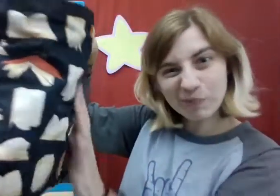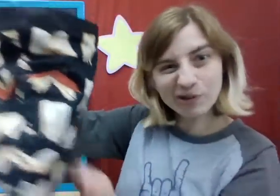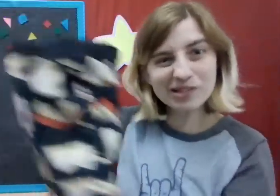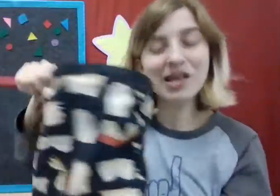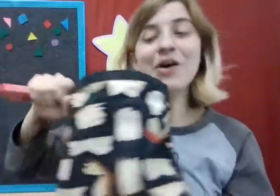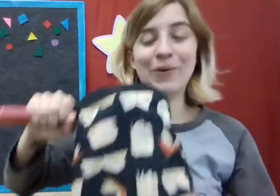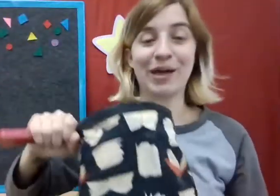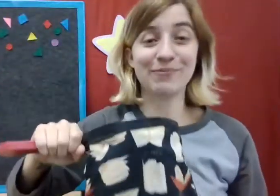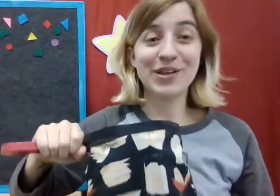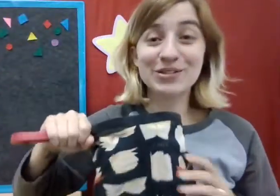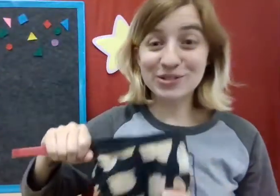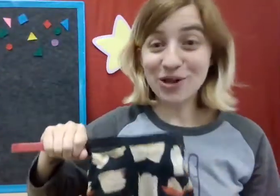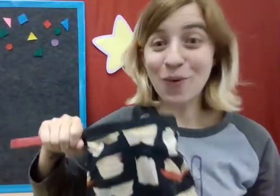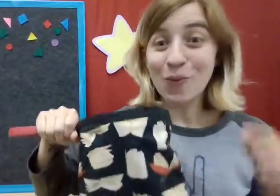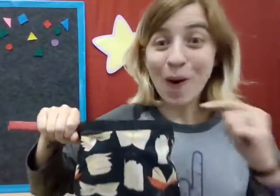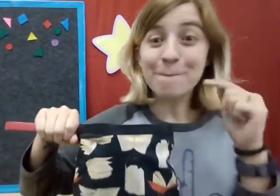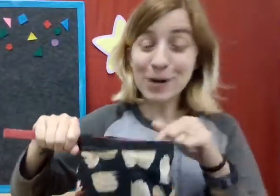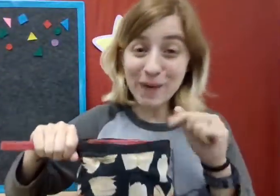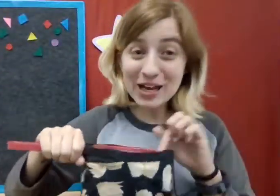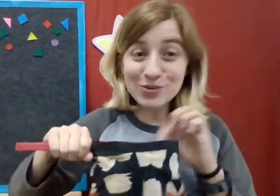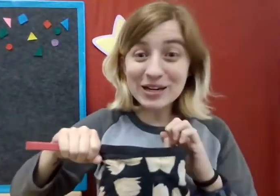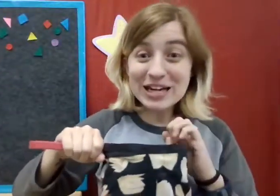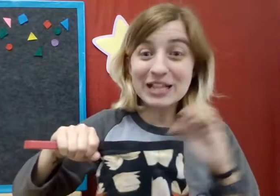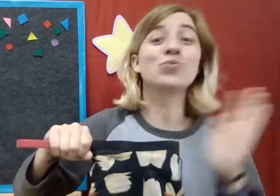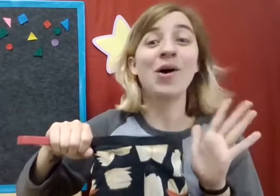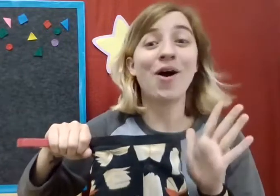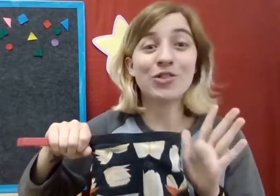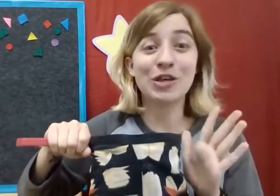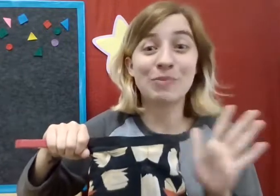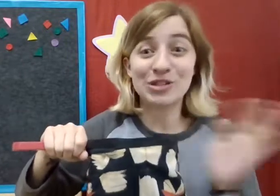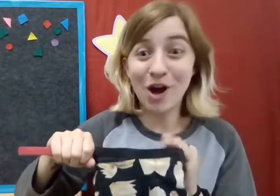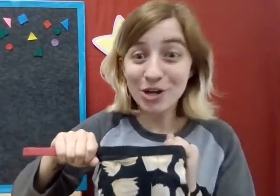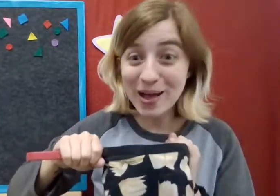books. Okay, so book bag is going to tell us what our theme is. Are you ready?